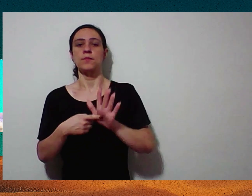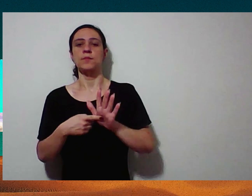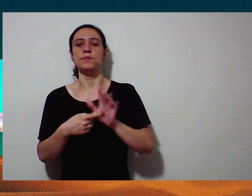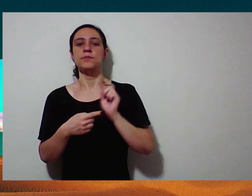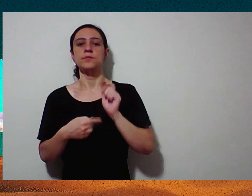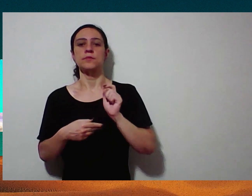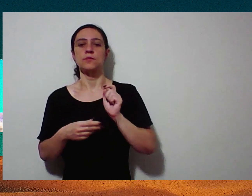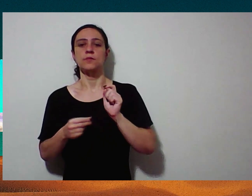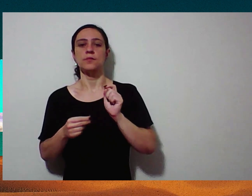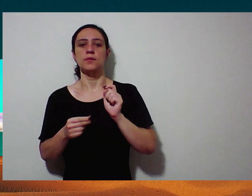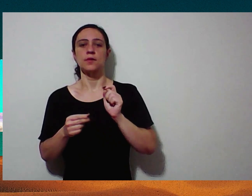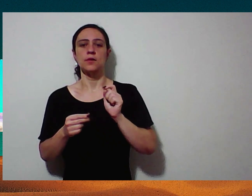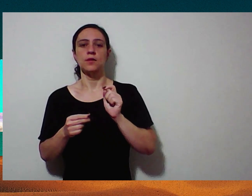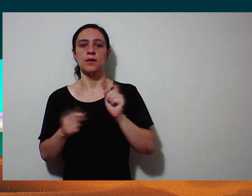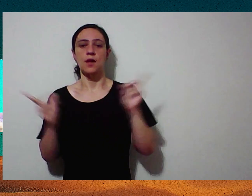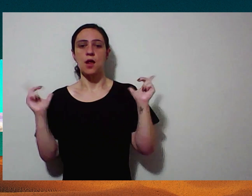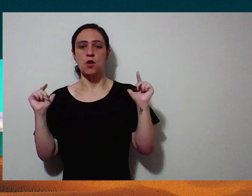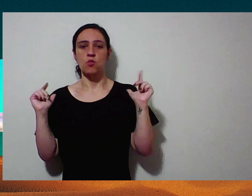rebelião, ele era